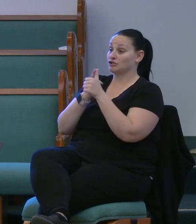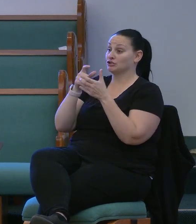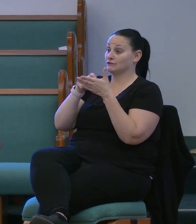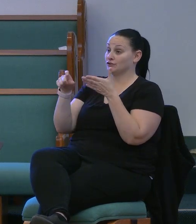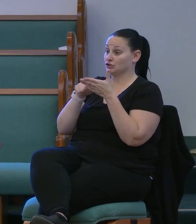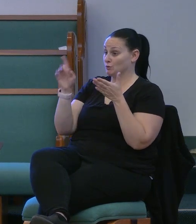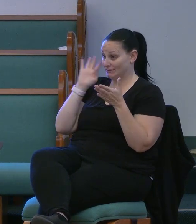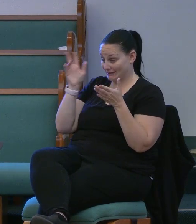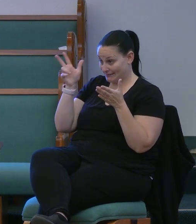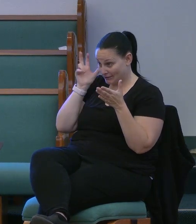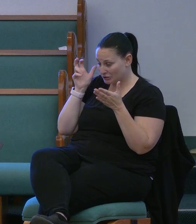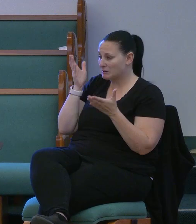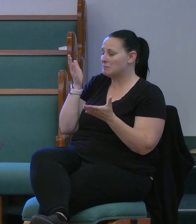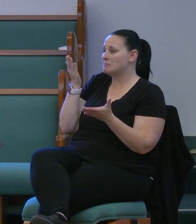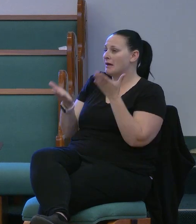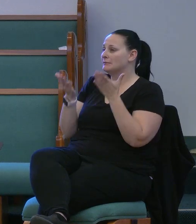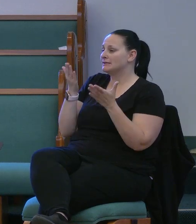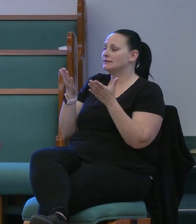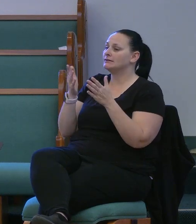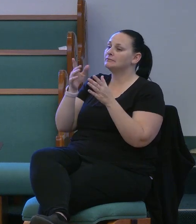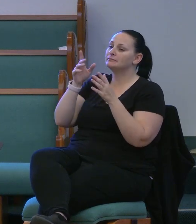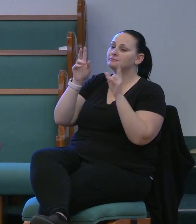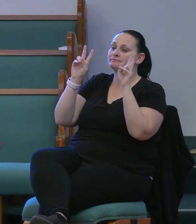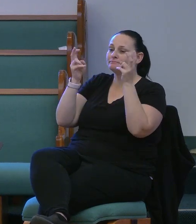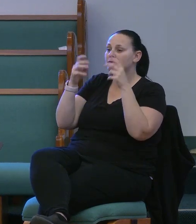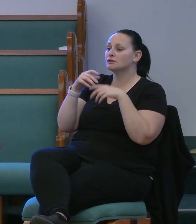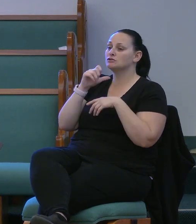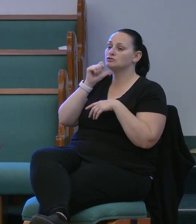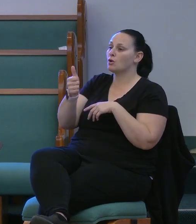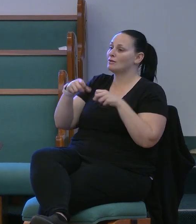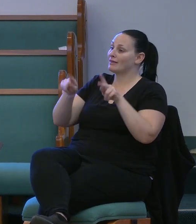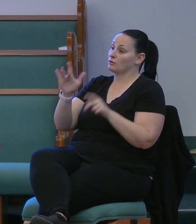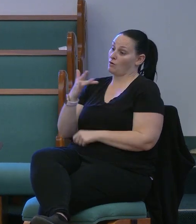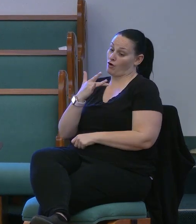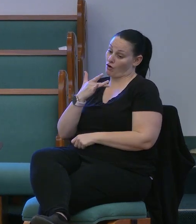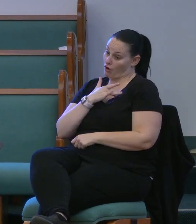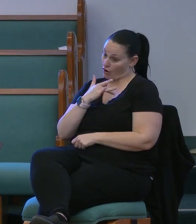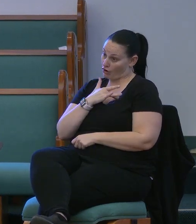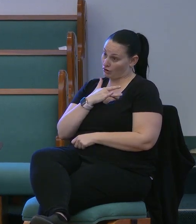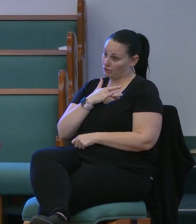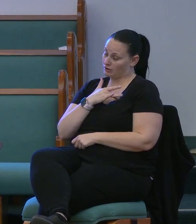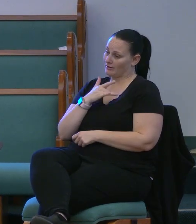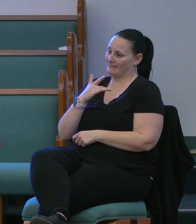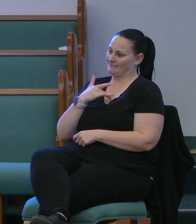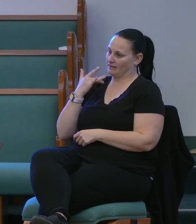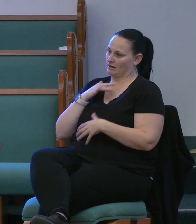that you will hear might be, do not let your heart be troubled.